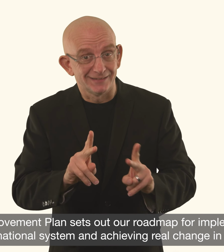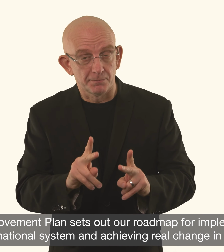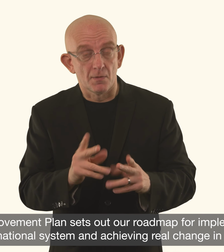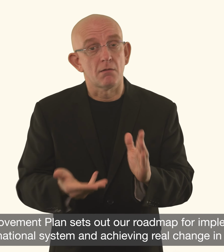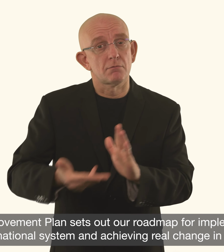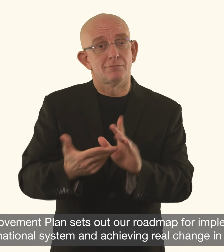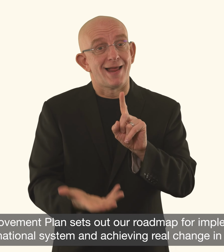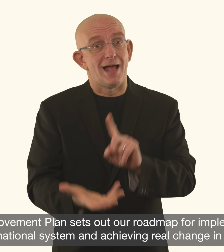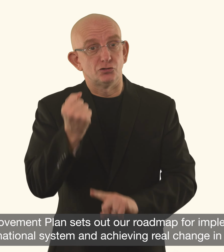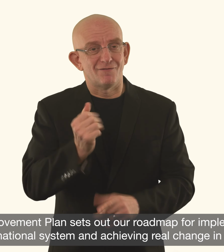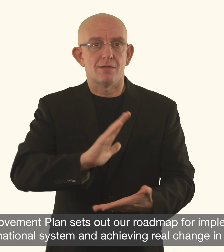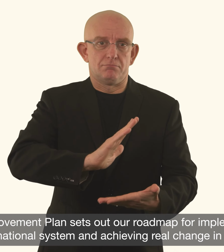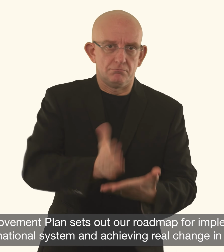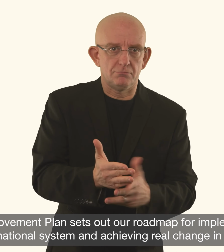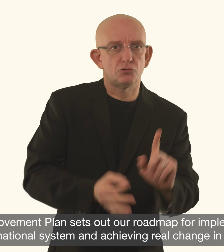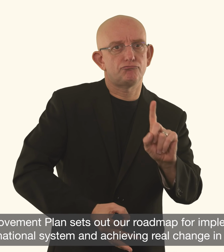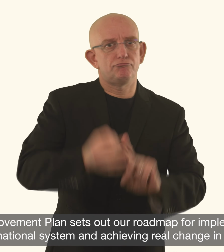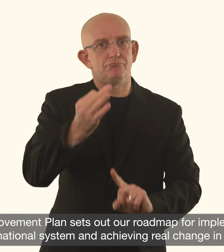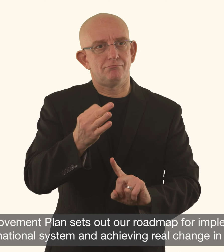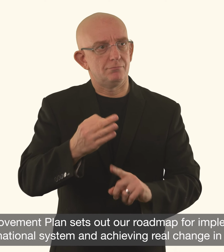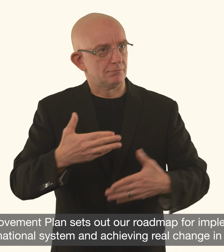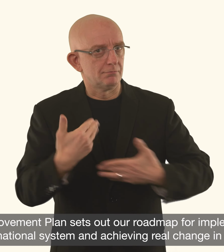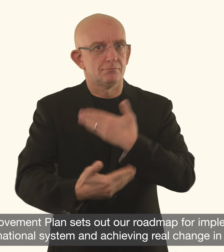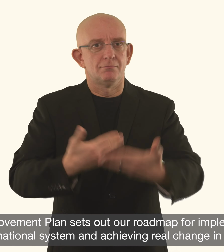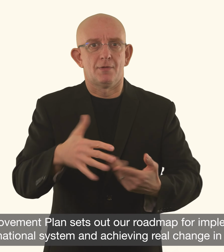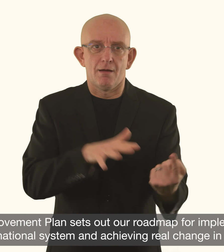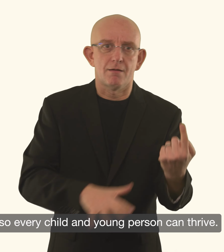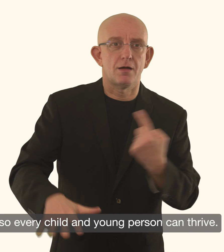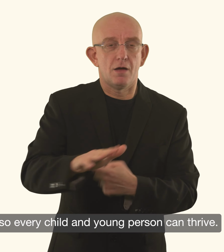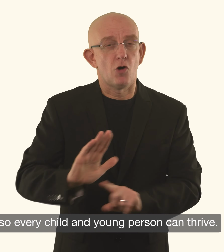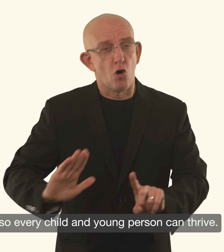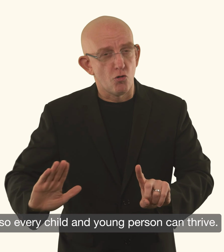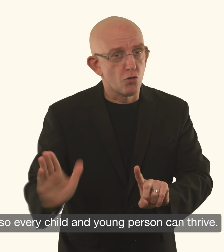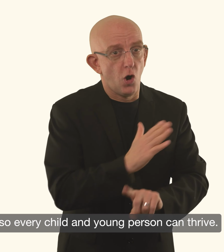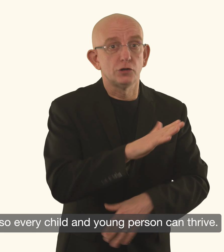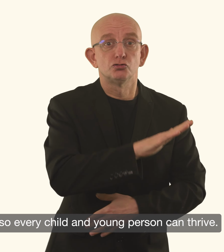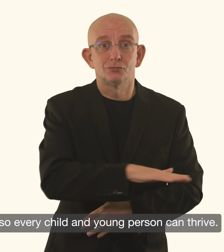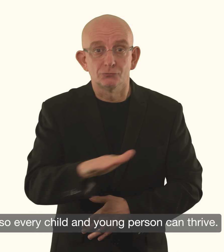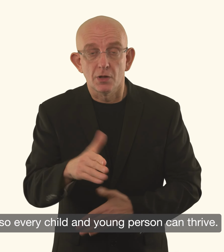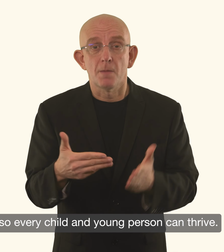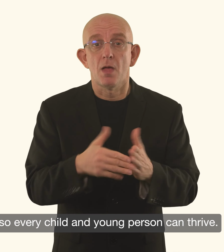so every child and young person can thrive.